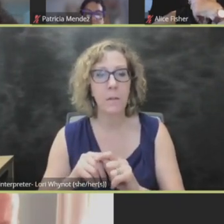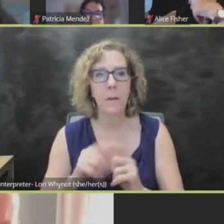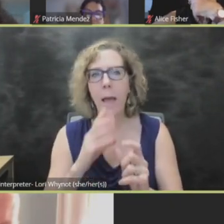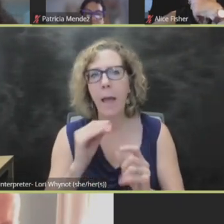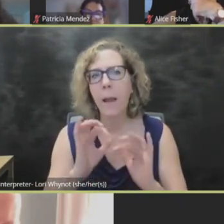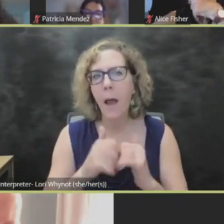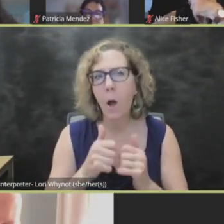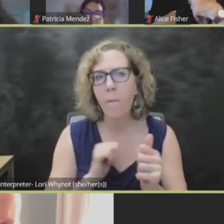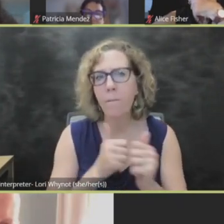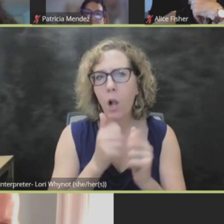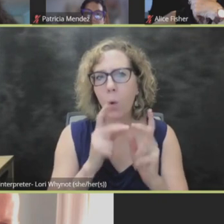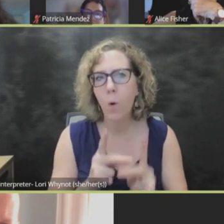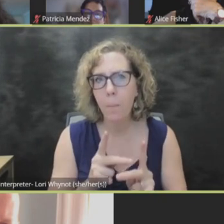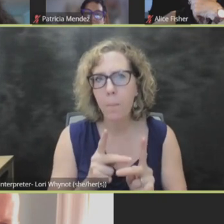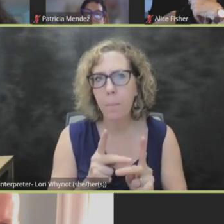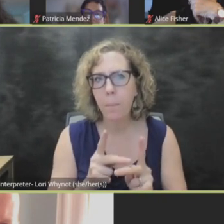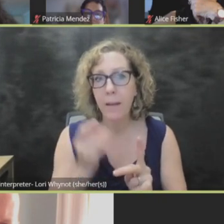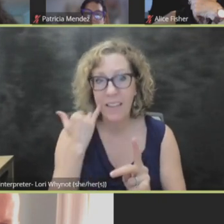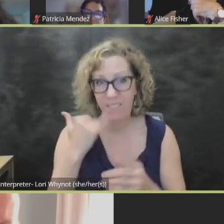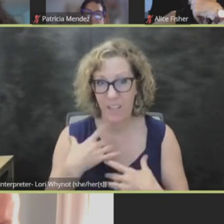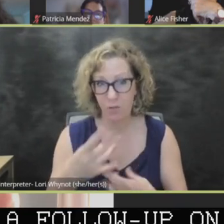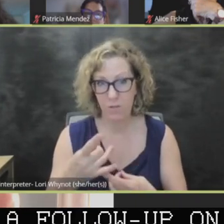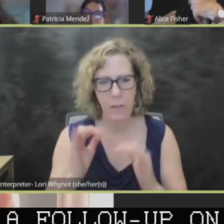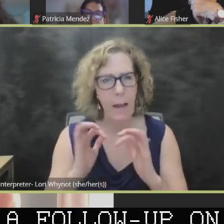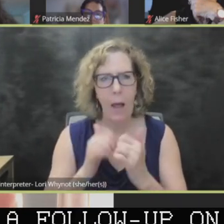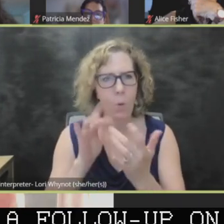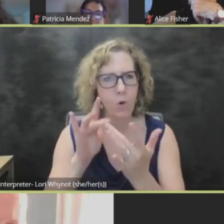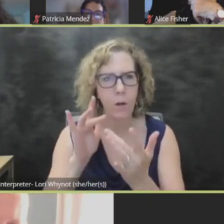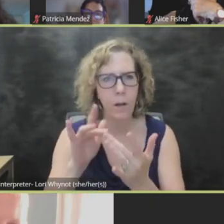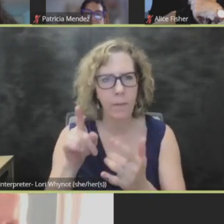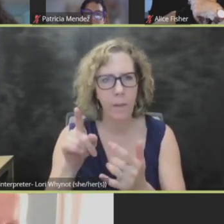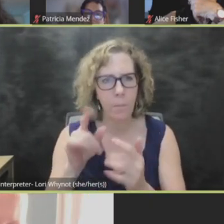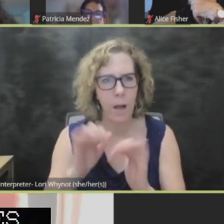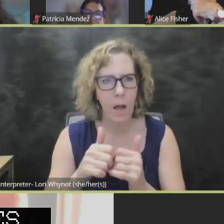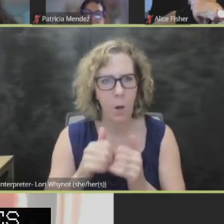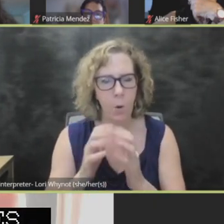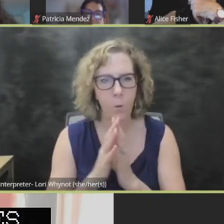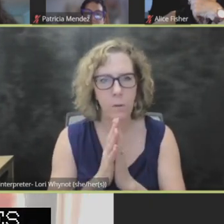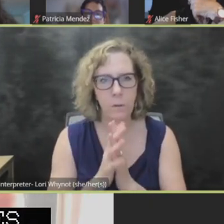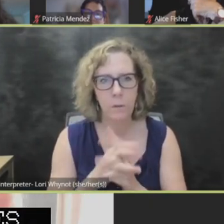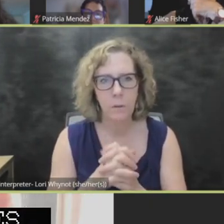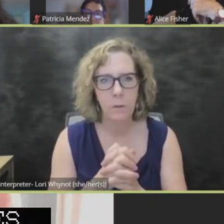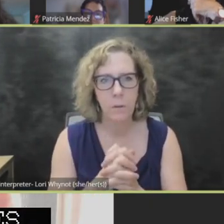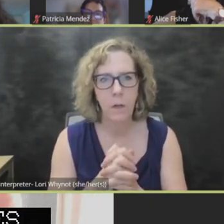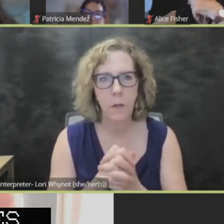disabilities. And how, if people are interested, how do we follow up?